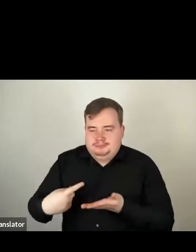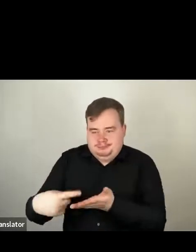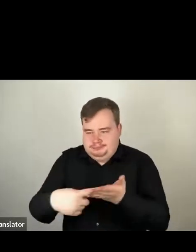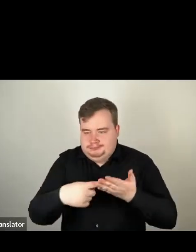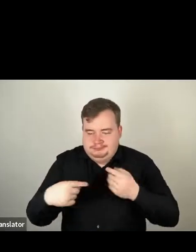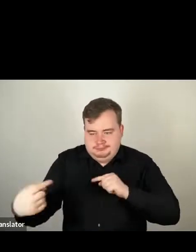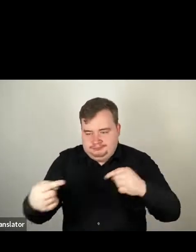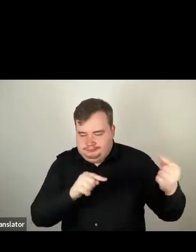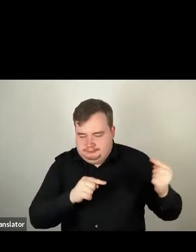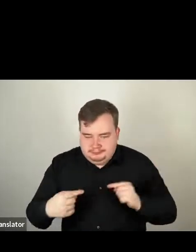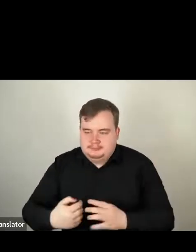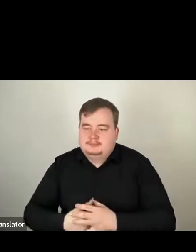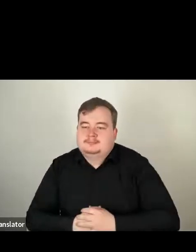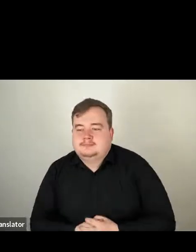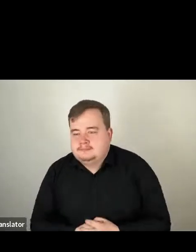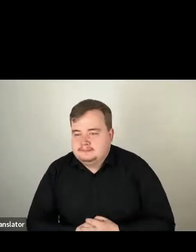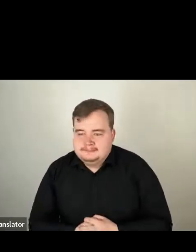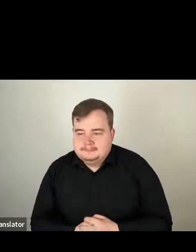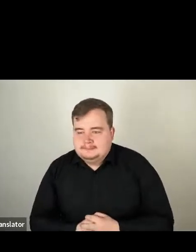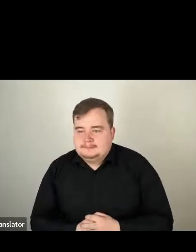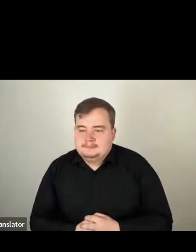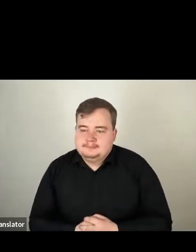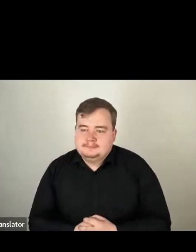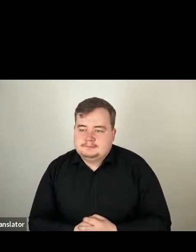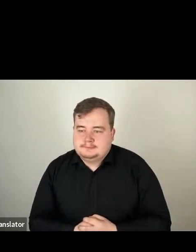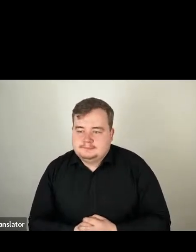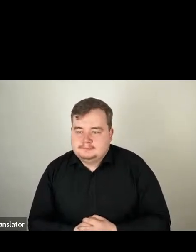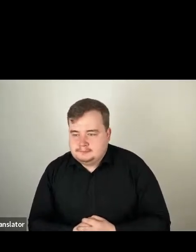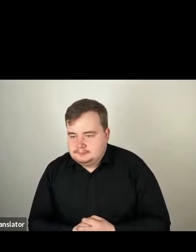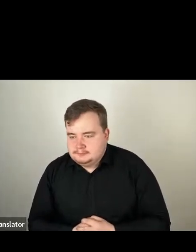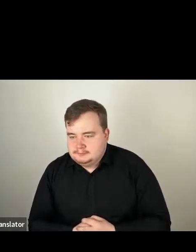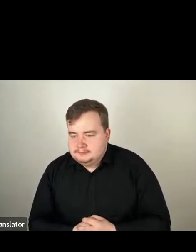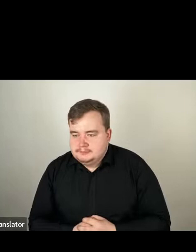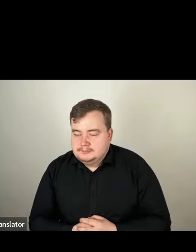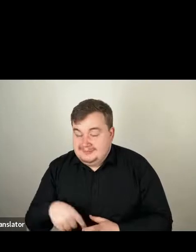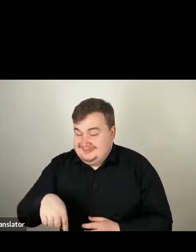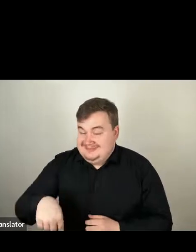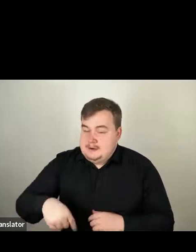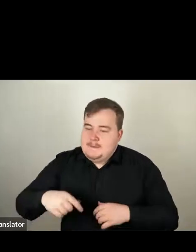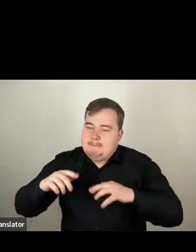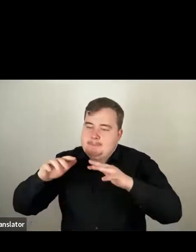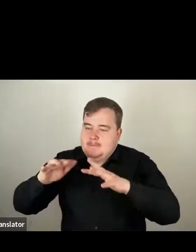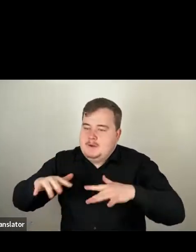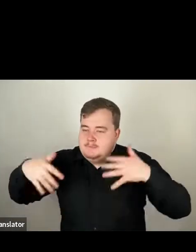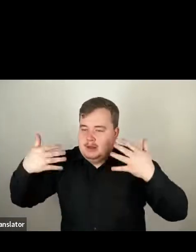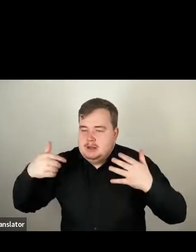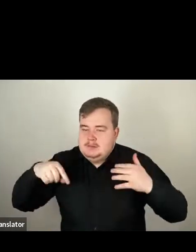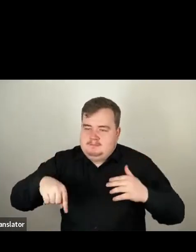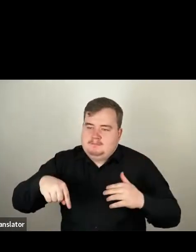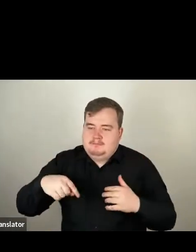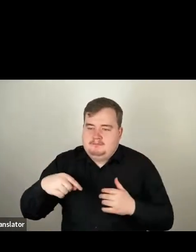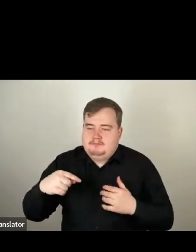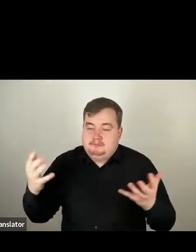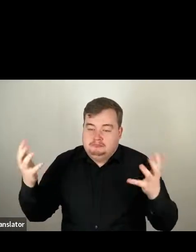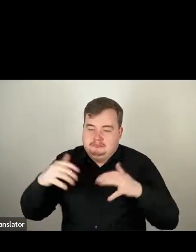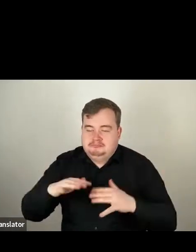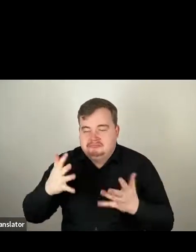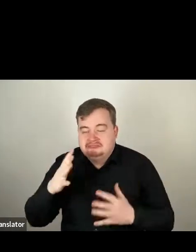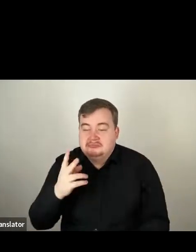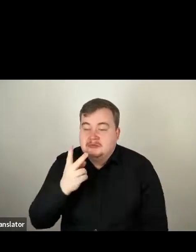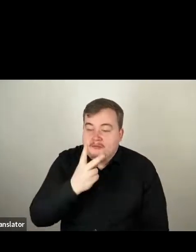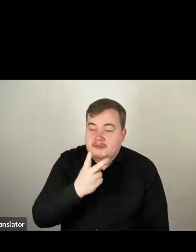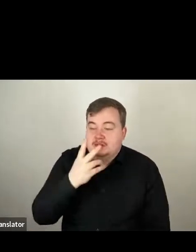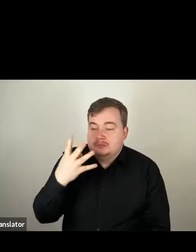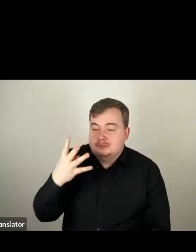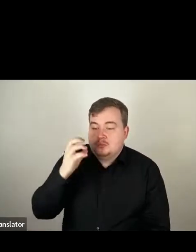starts. In OSCE Parliamentary Assembly, it's about 24%, less than 24% of